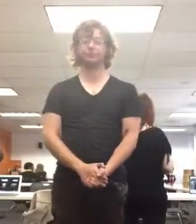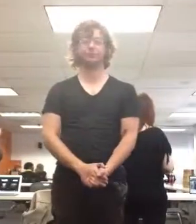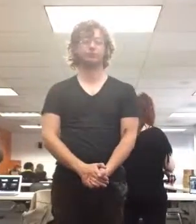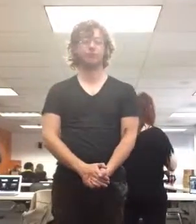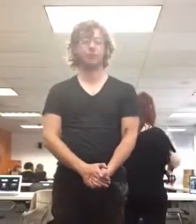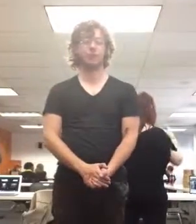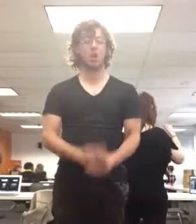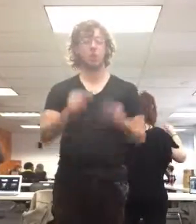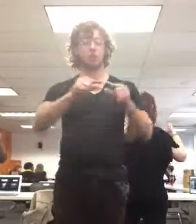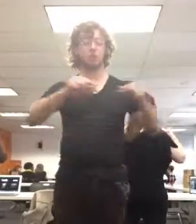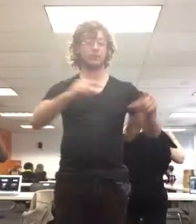correct?